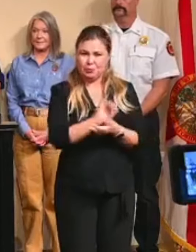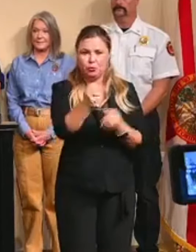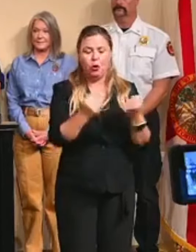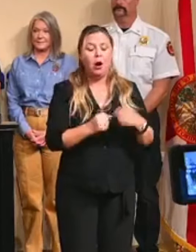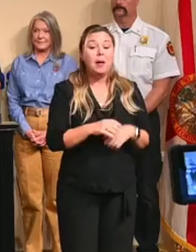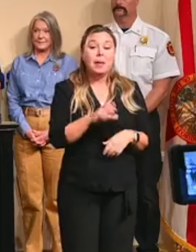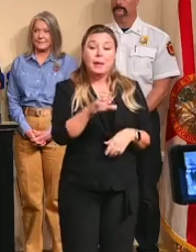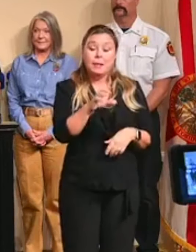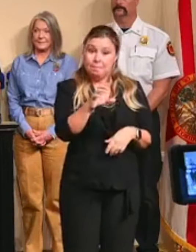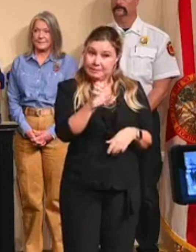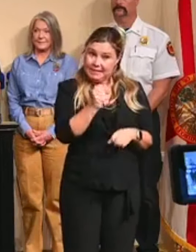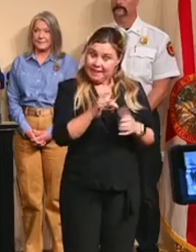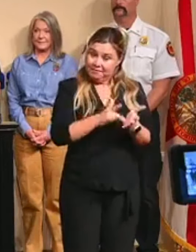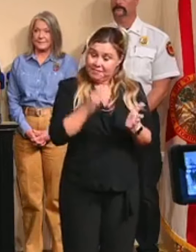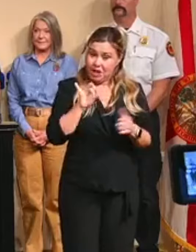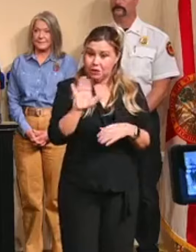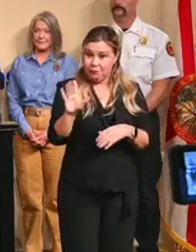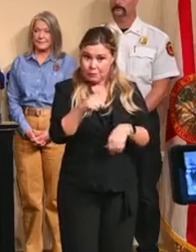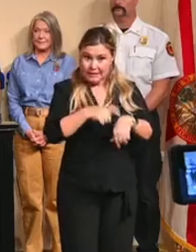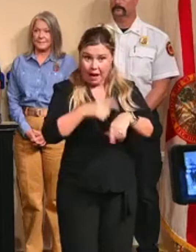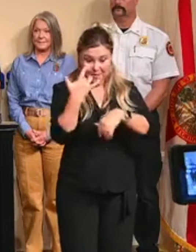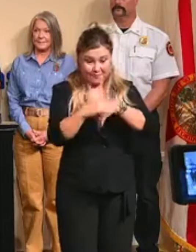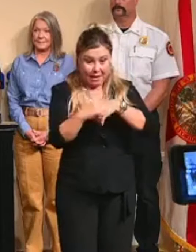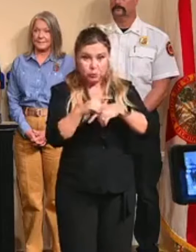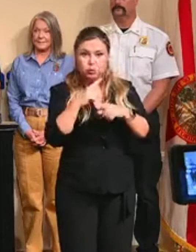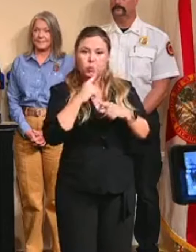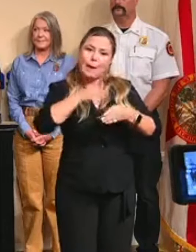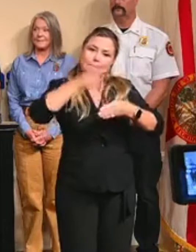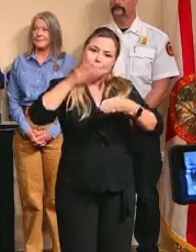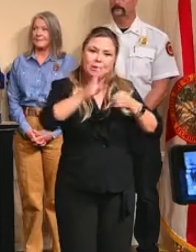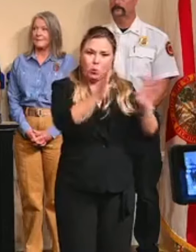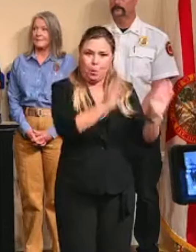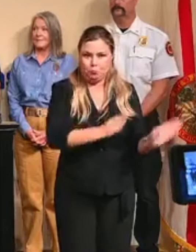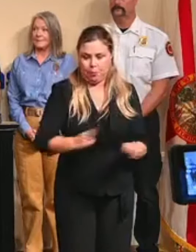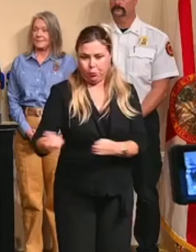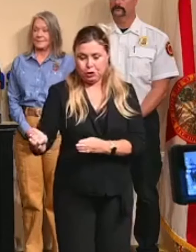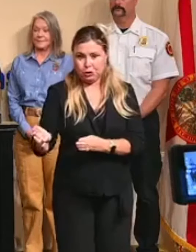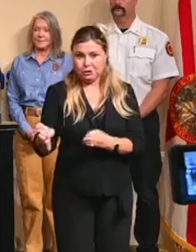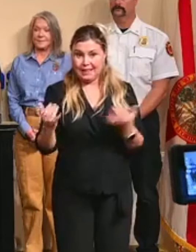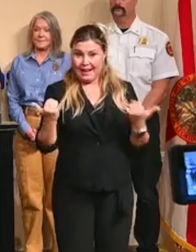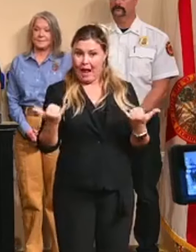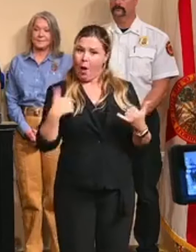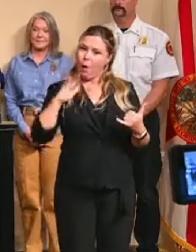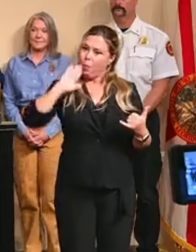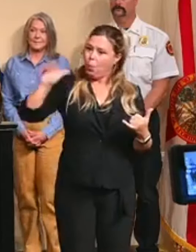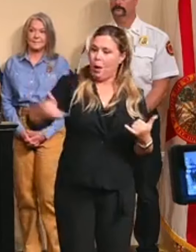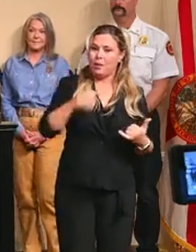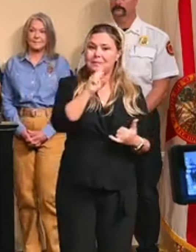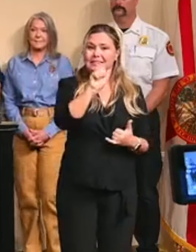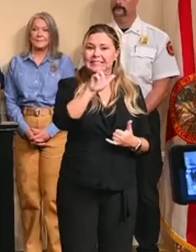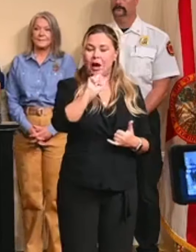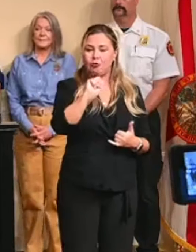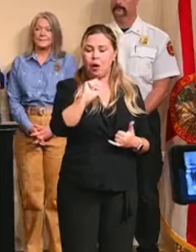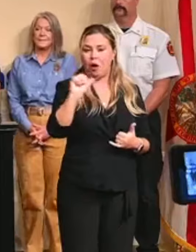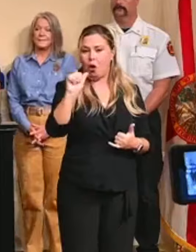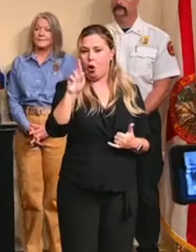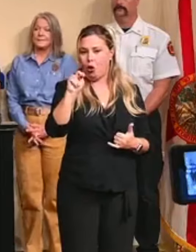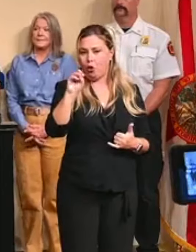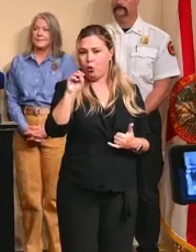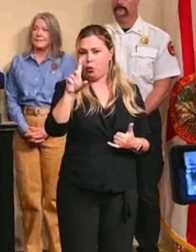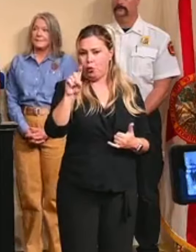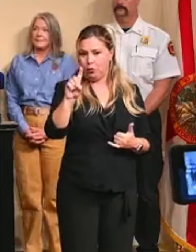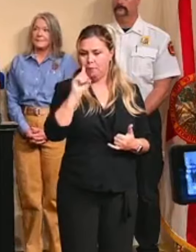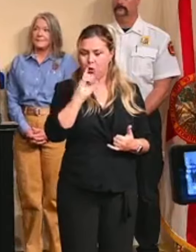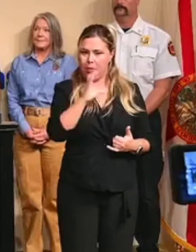the time that you have available today to complete your preparations. At this time, I'm going to welcome Sarah Arnold, the chair of the St. John's County